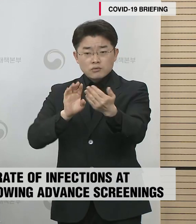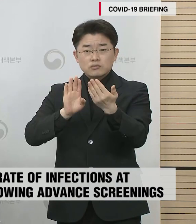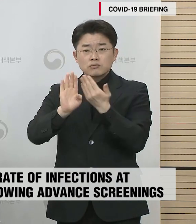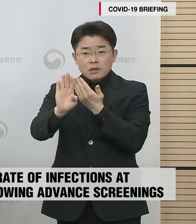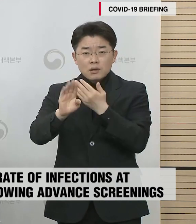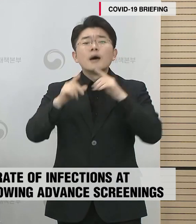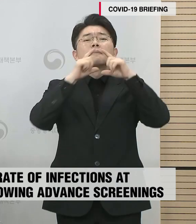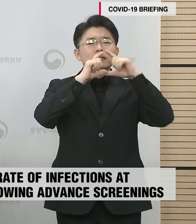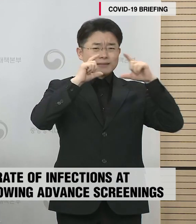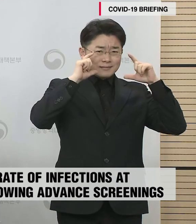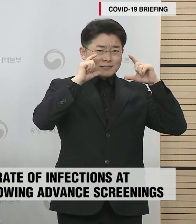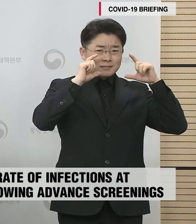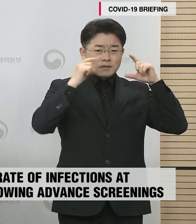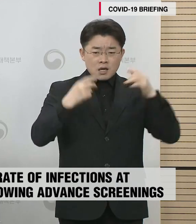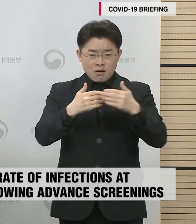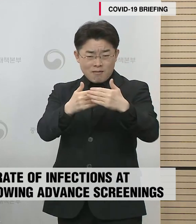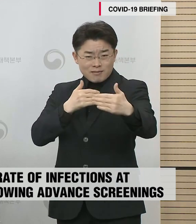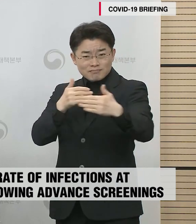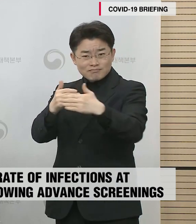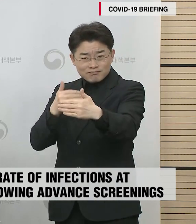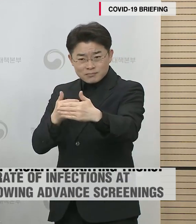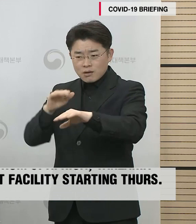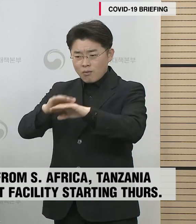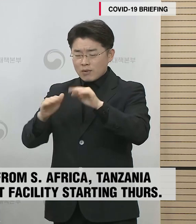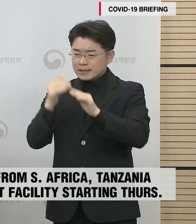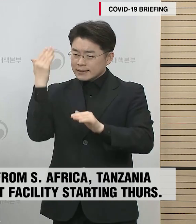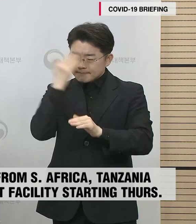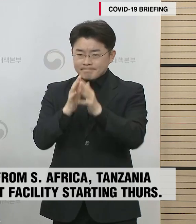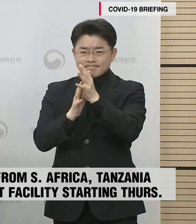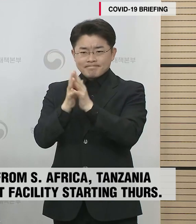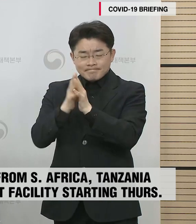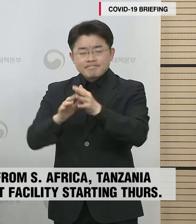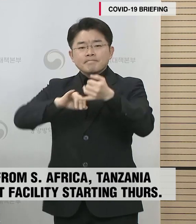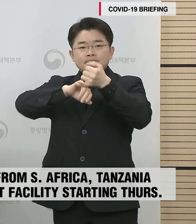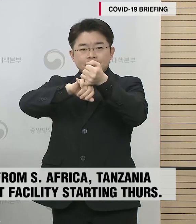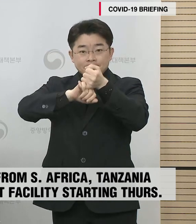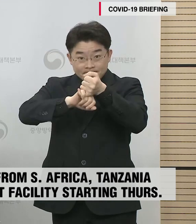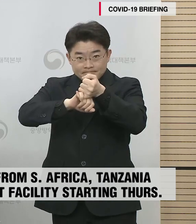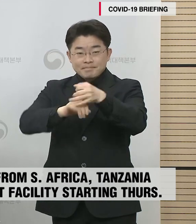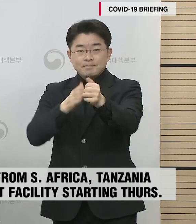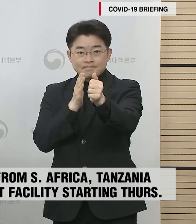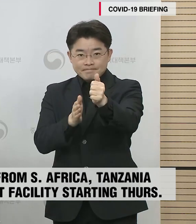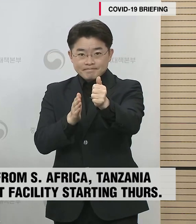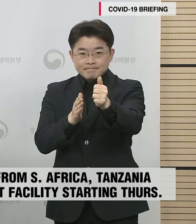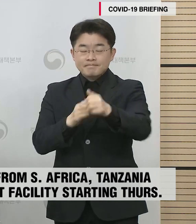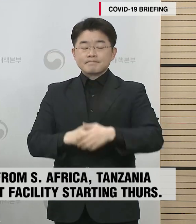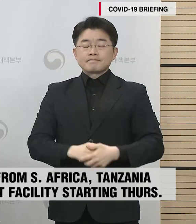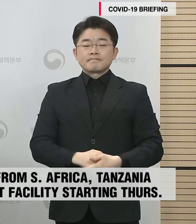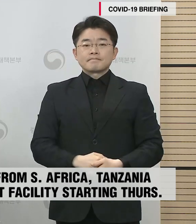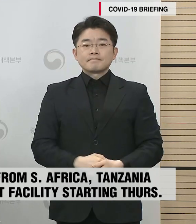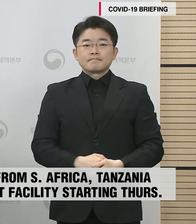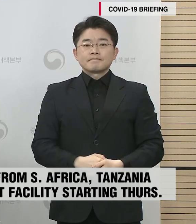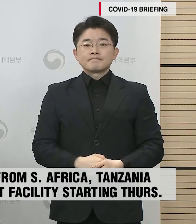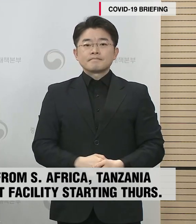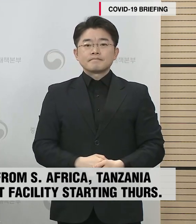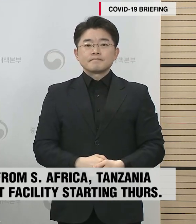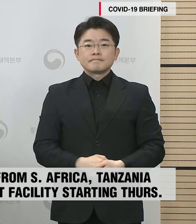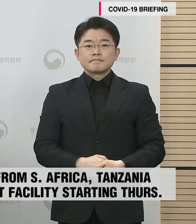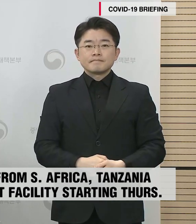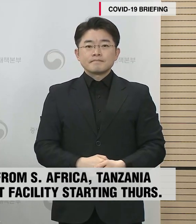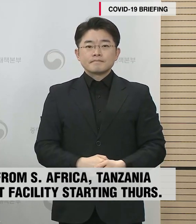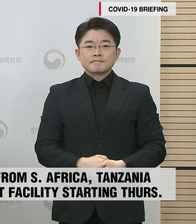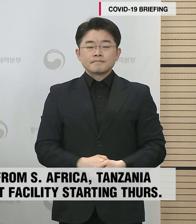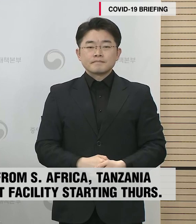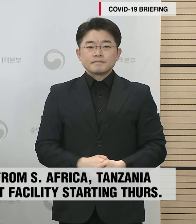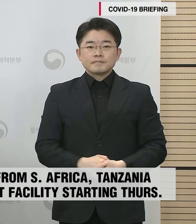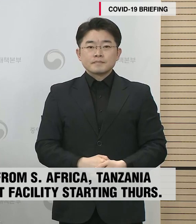very safe and stable environment. And even after the inoculation, you need to also carry out quarantine measures